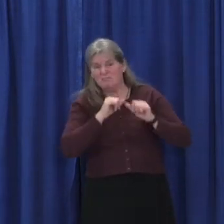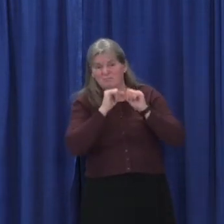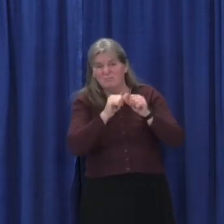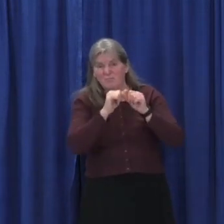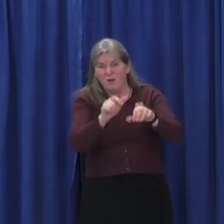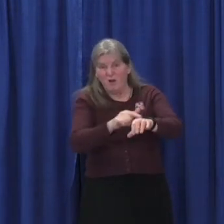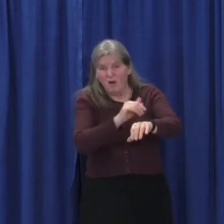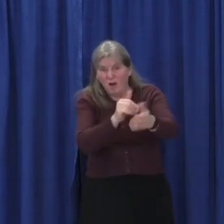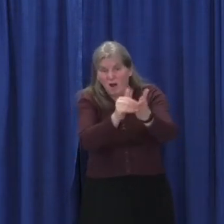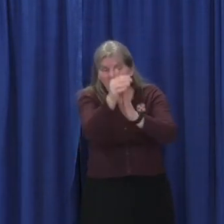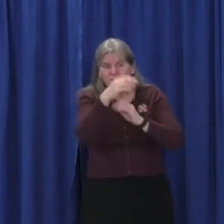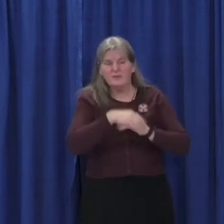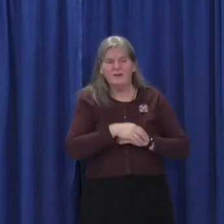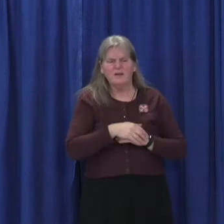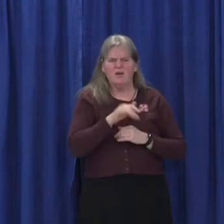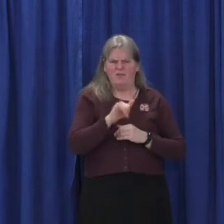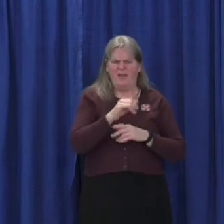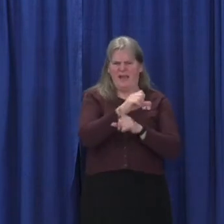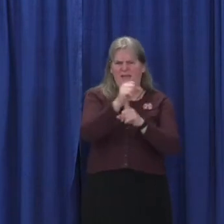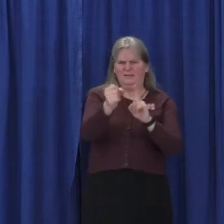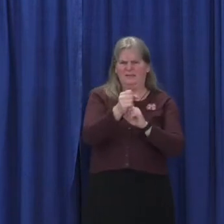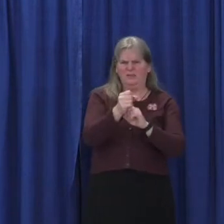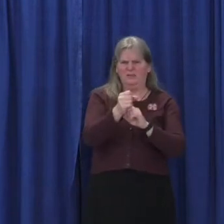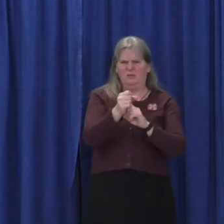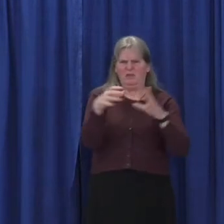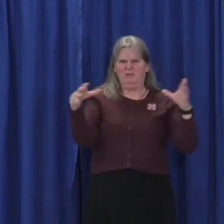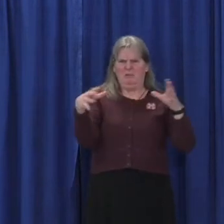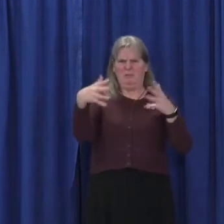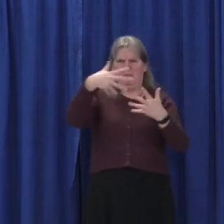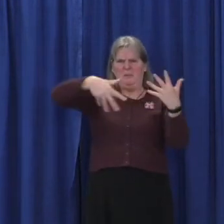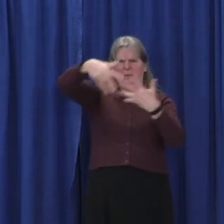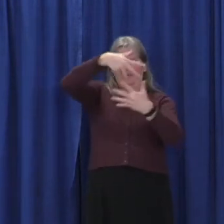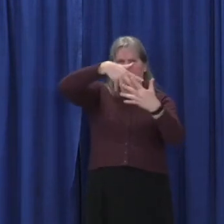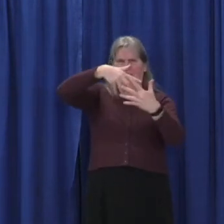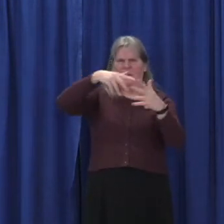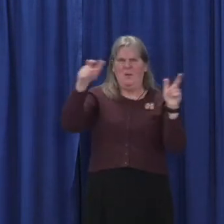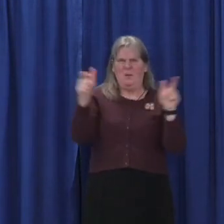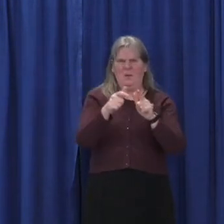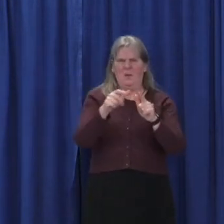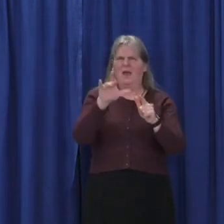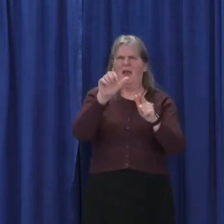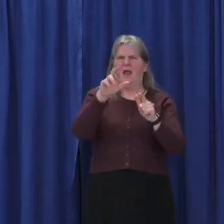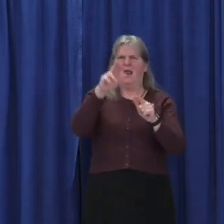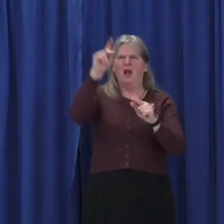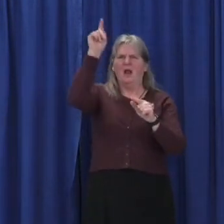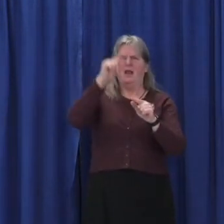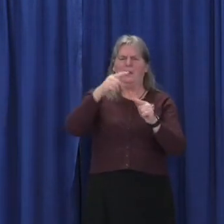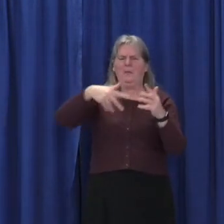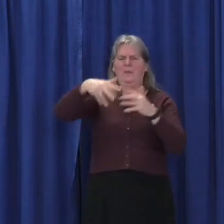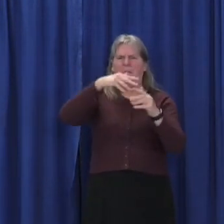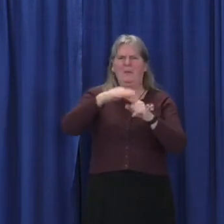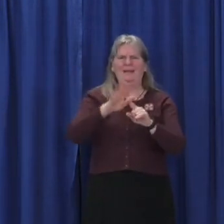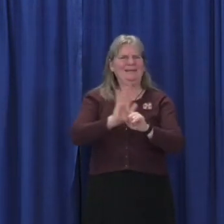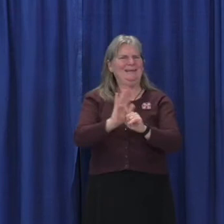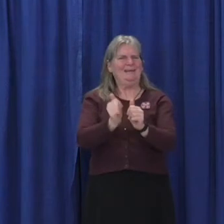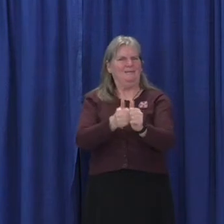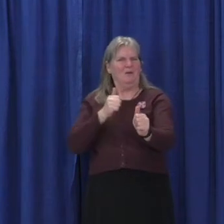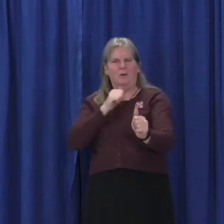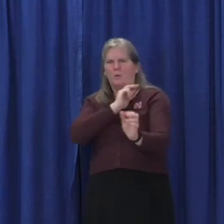you're going to a setting, avoid it if it's crowded or if it's closed, or if the ventilation isn't good.